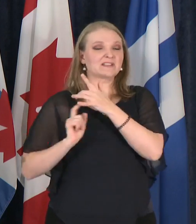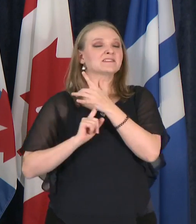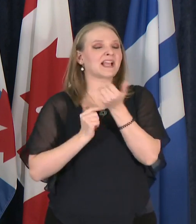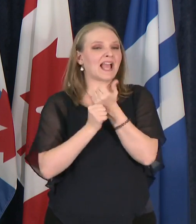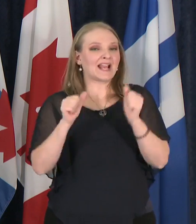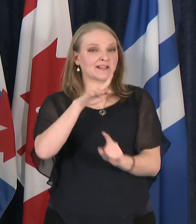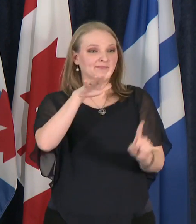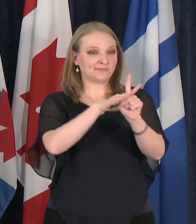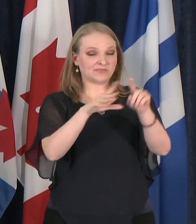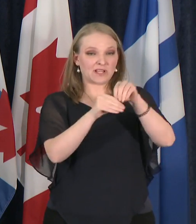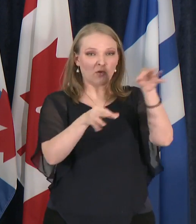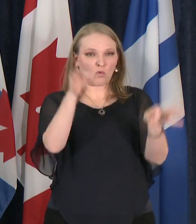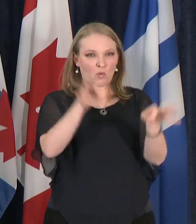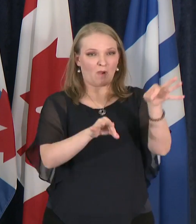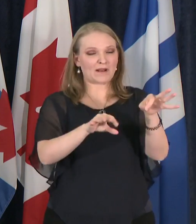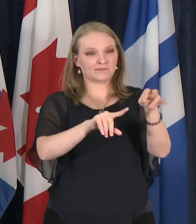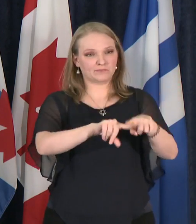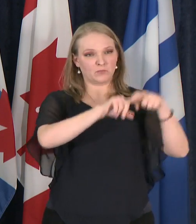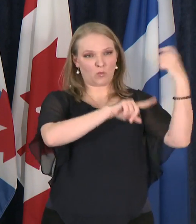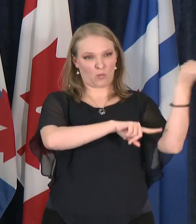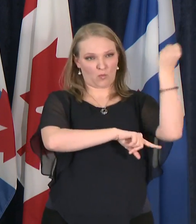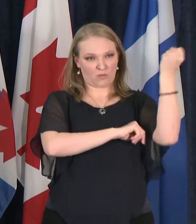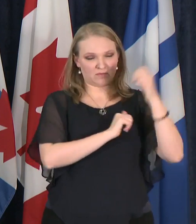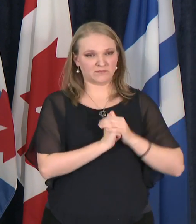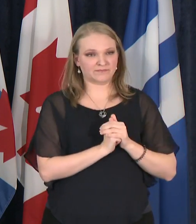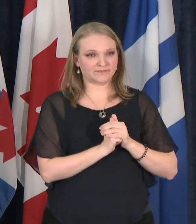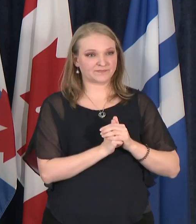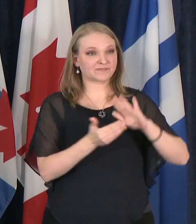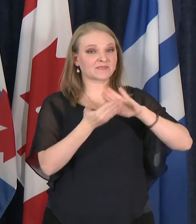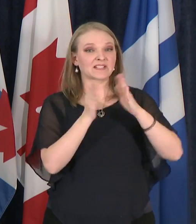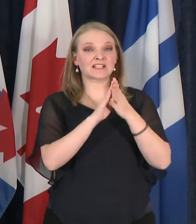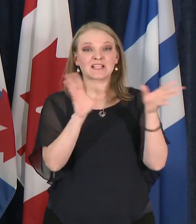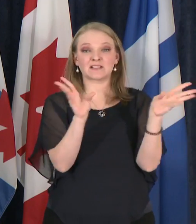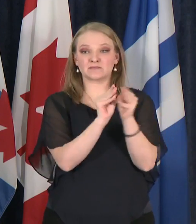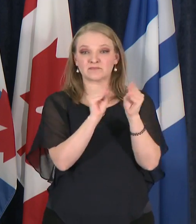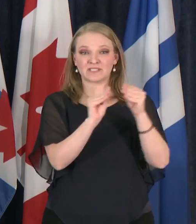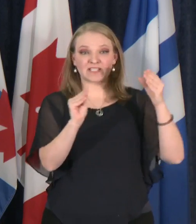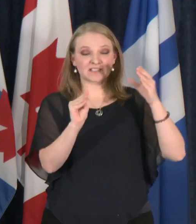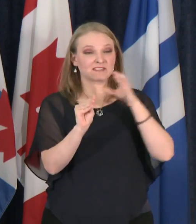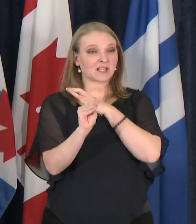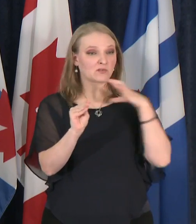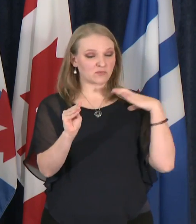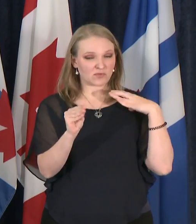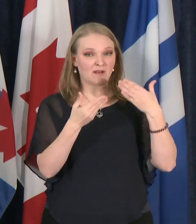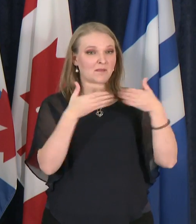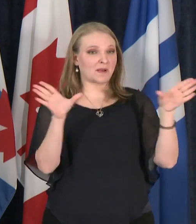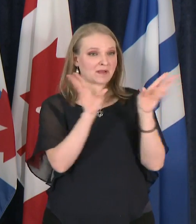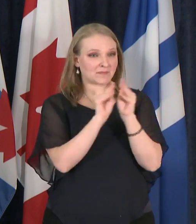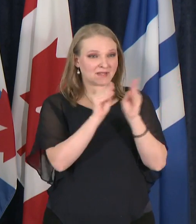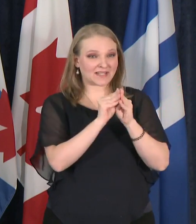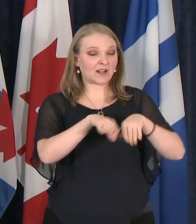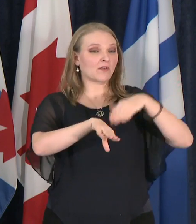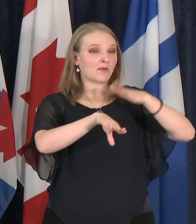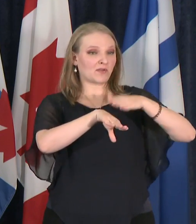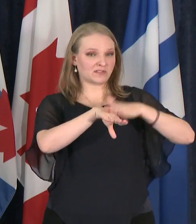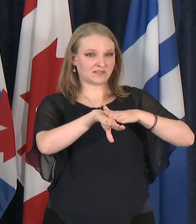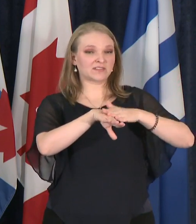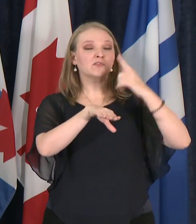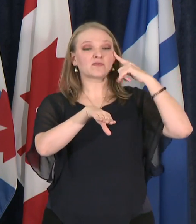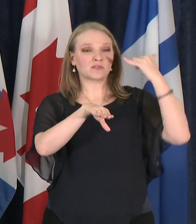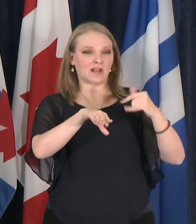suspended. All City Council and committee meetings, public meetings, and public consultations are